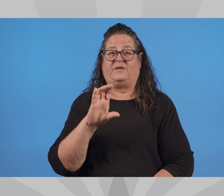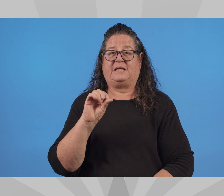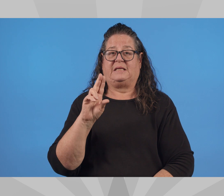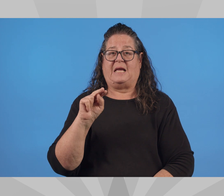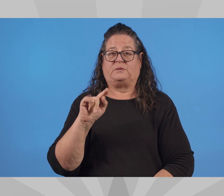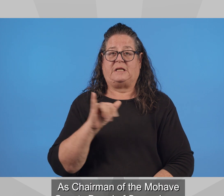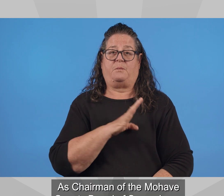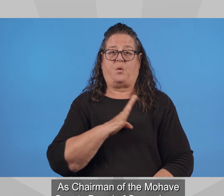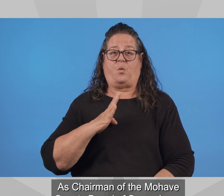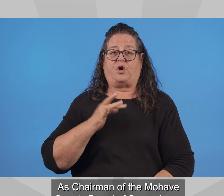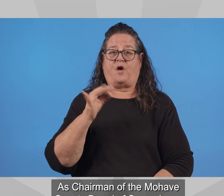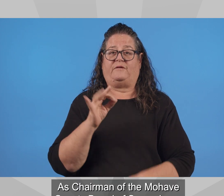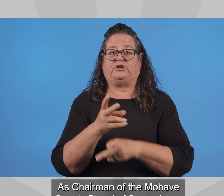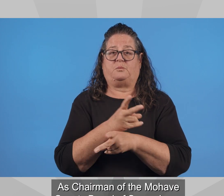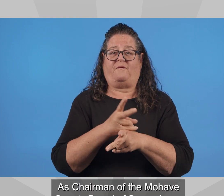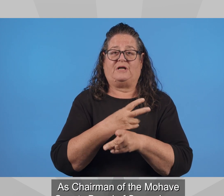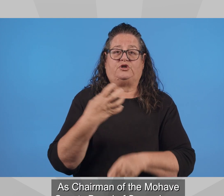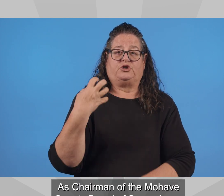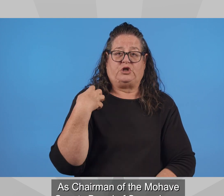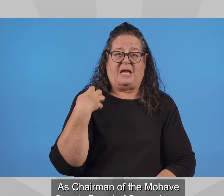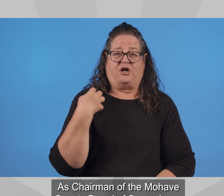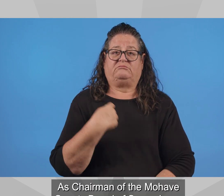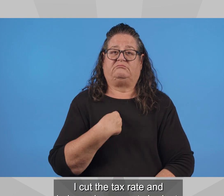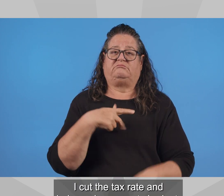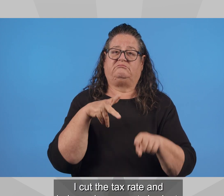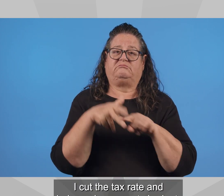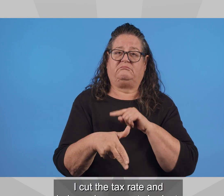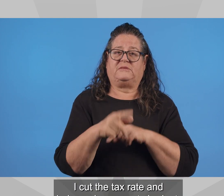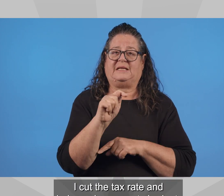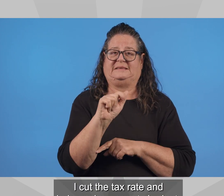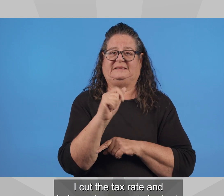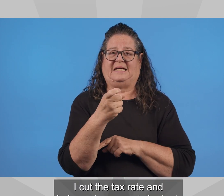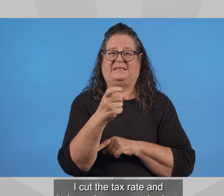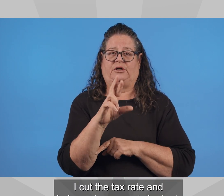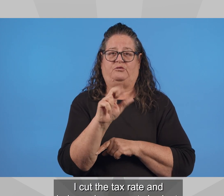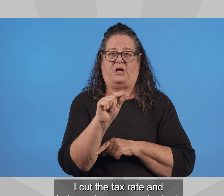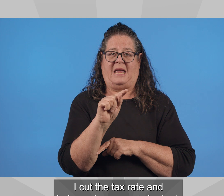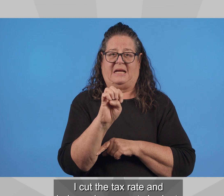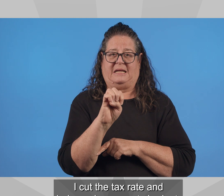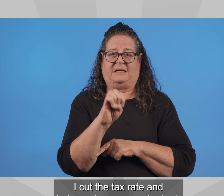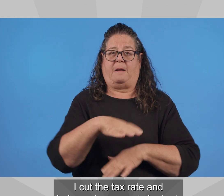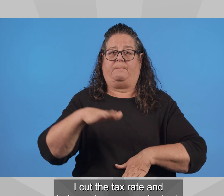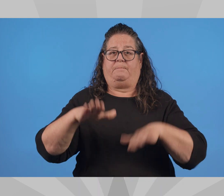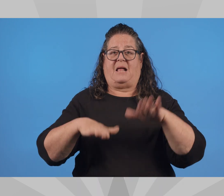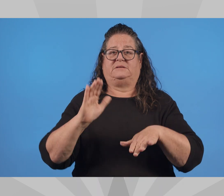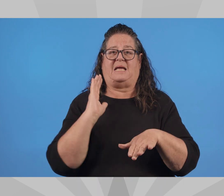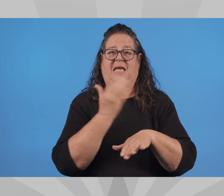As chairman of the Mojave County Board of Supervisors, I cut the tax rate and balanced our county budget.